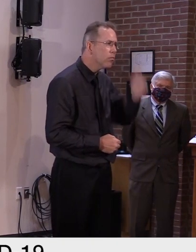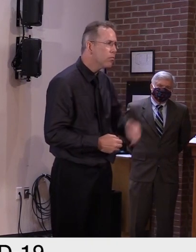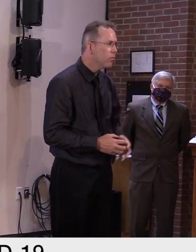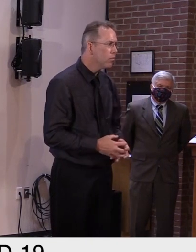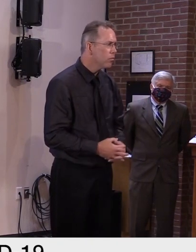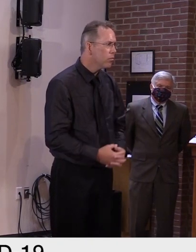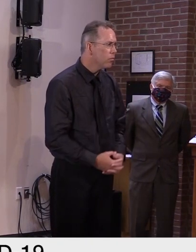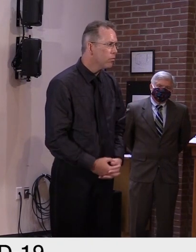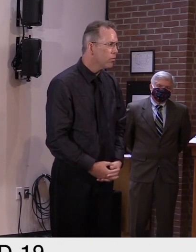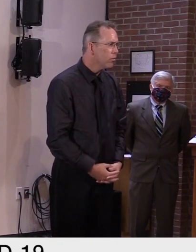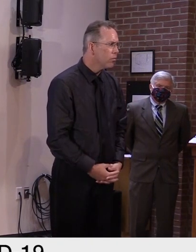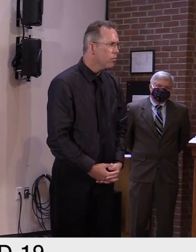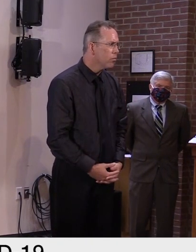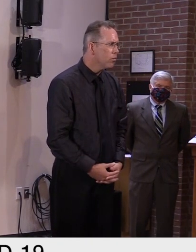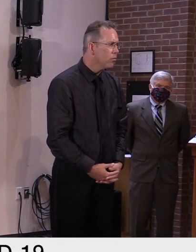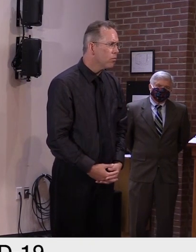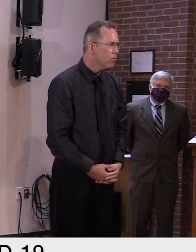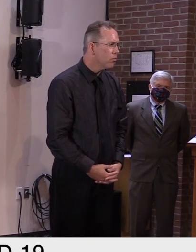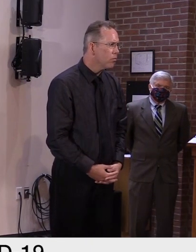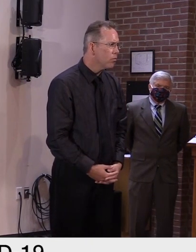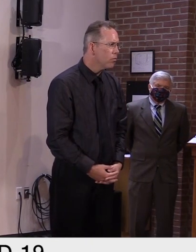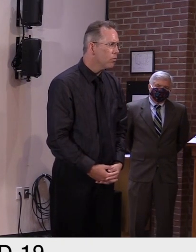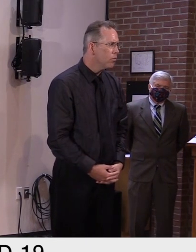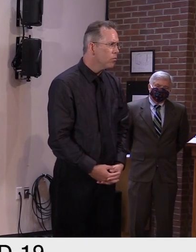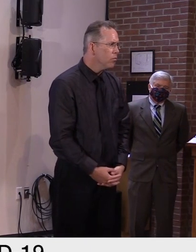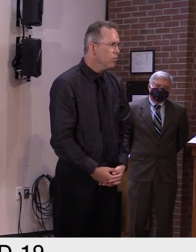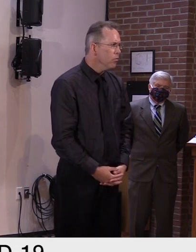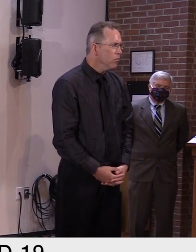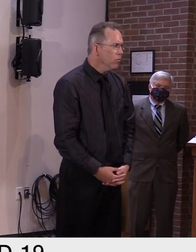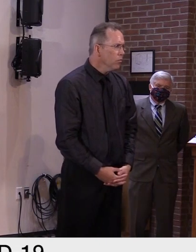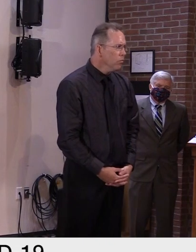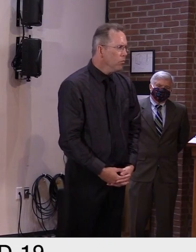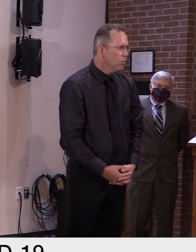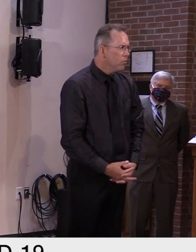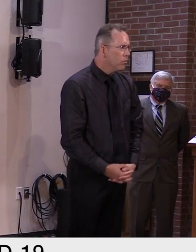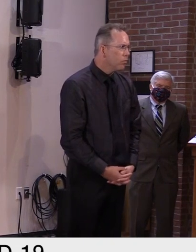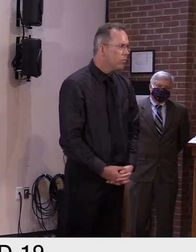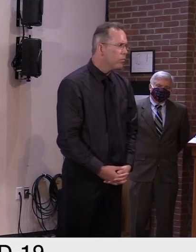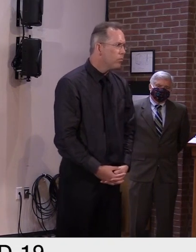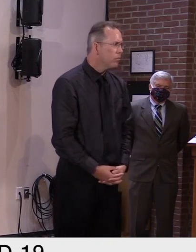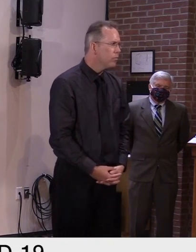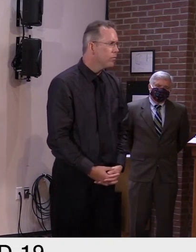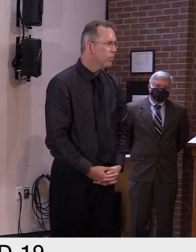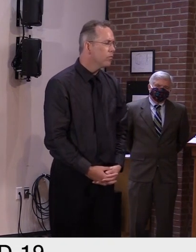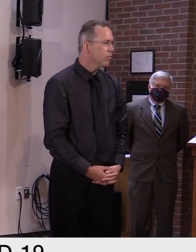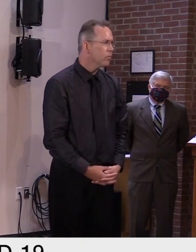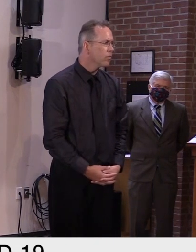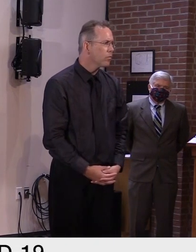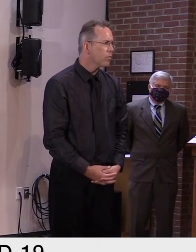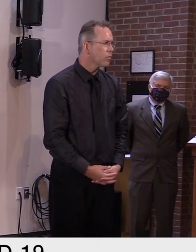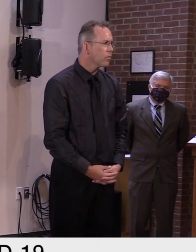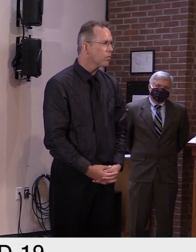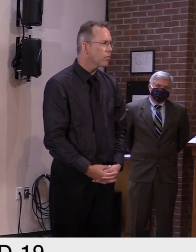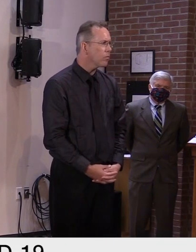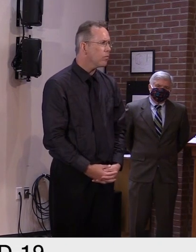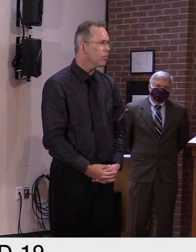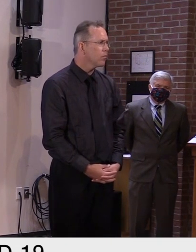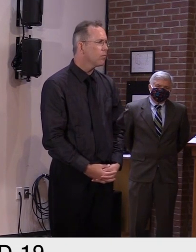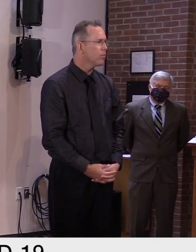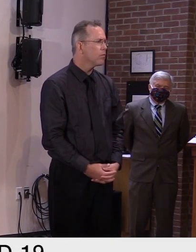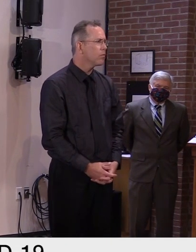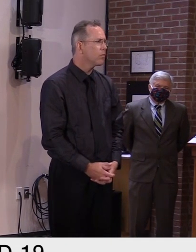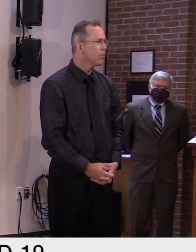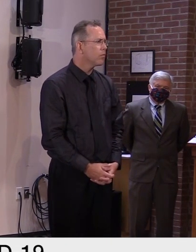group recommended that ISO fund more infrastructure to support big wind projects on ridgelines and offshore,